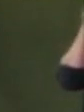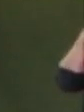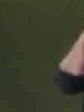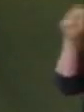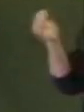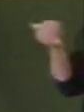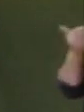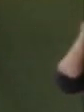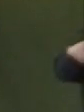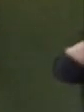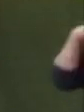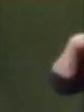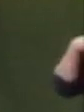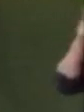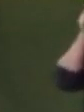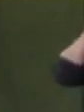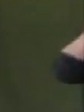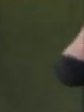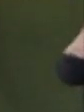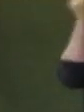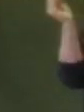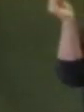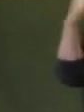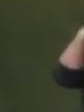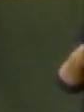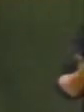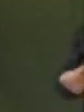welcome committees for people who moved into the ward.